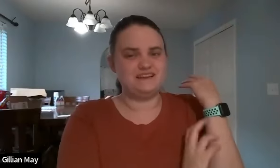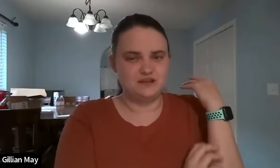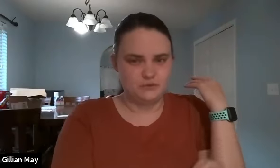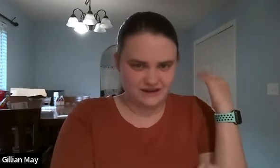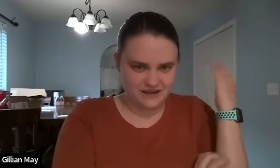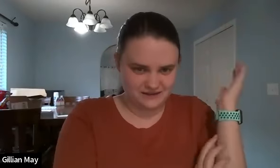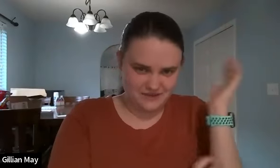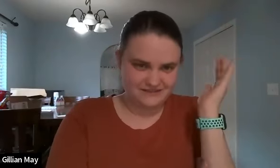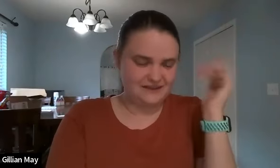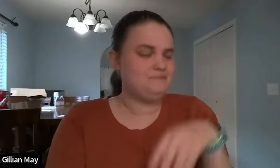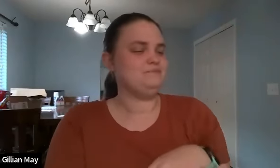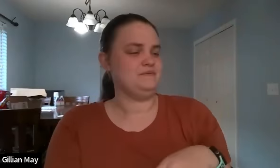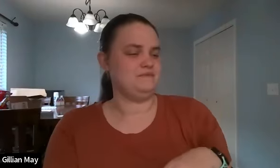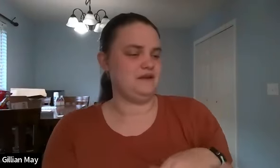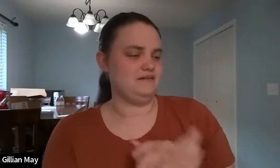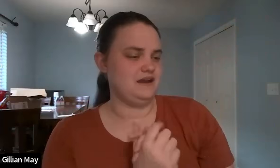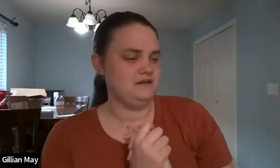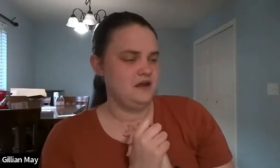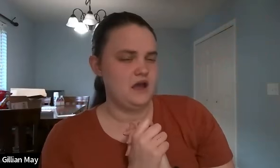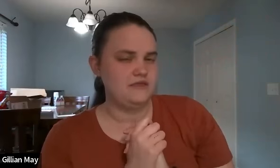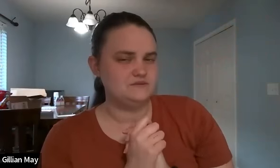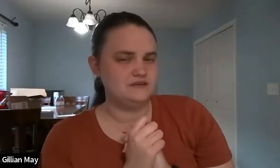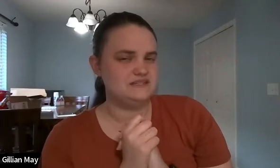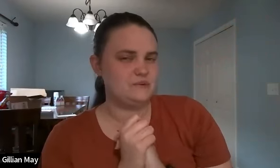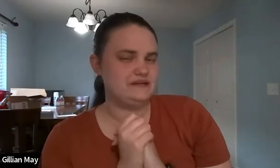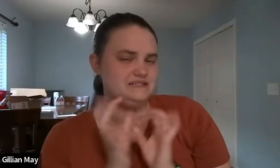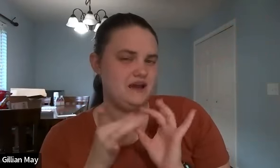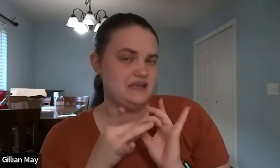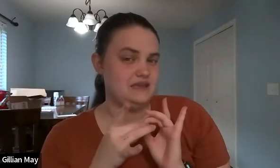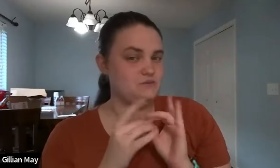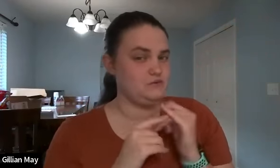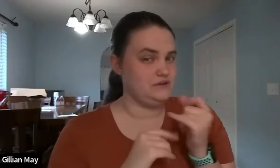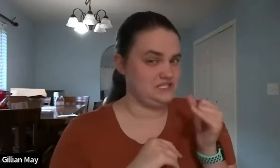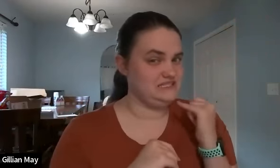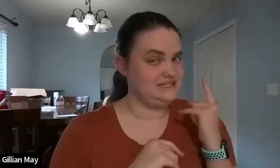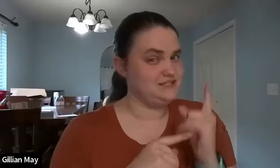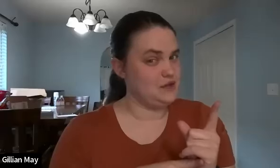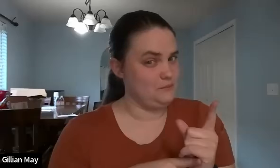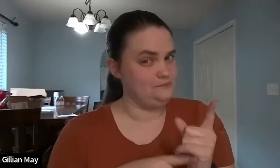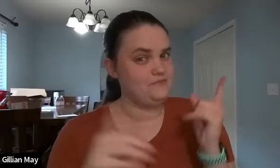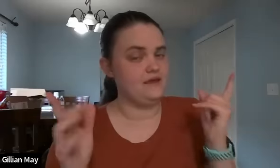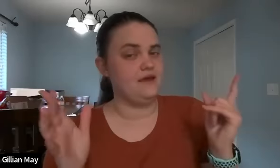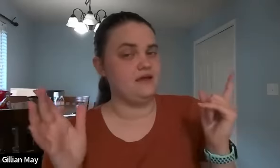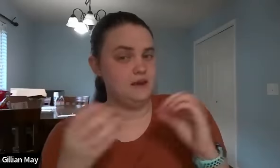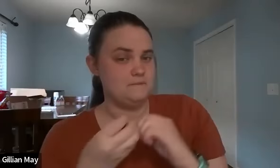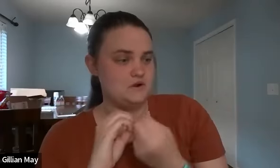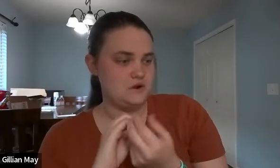like, oh wait, I gotta come back now. All right. This one is going to tie in with what we just did. So